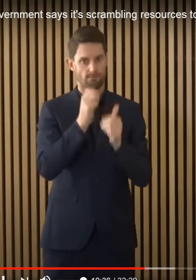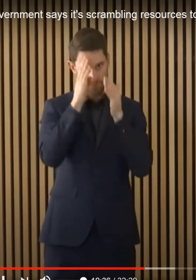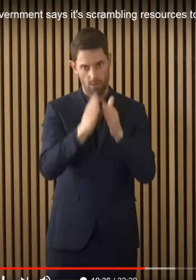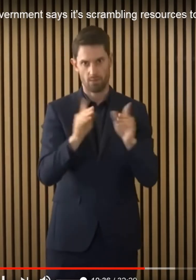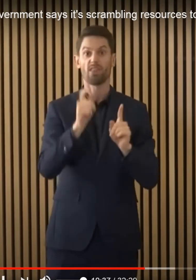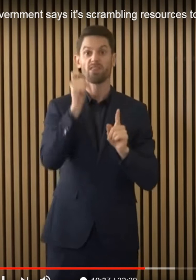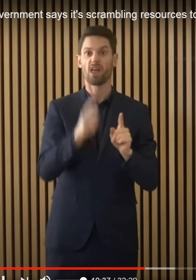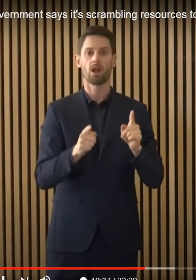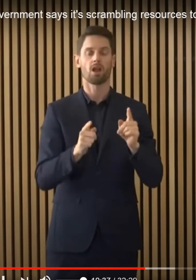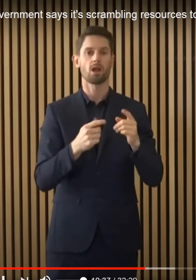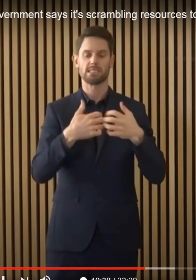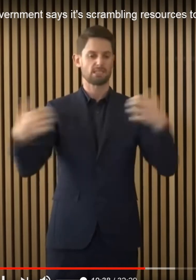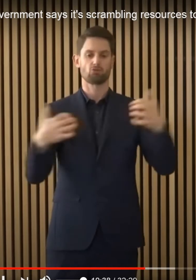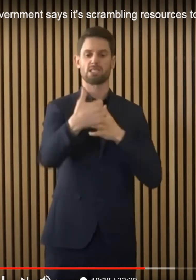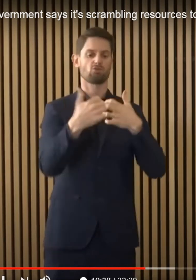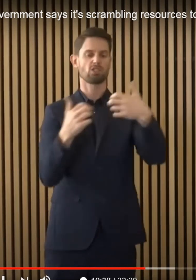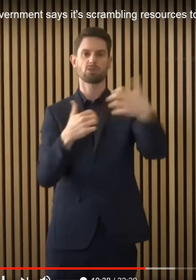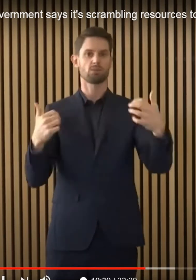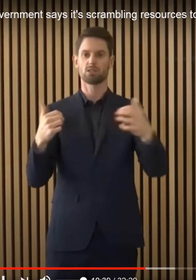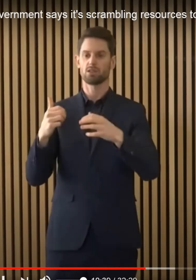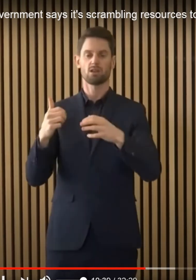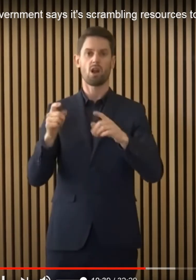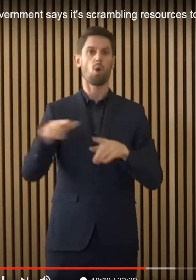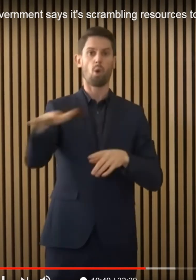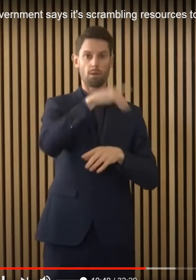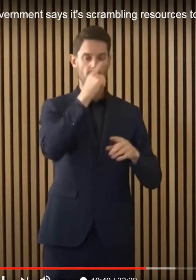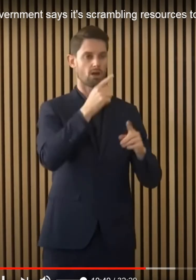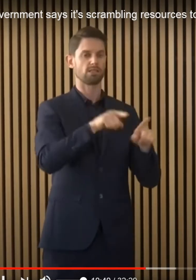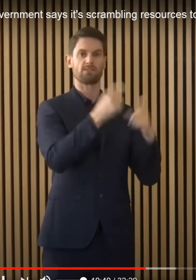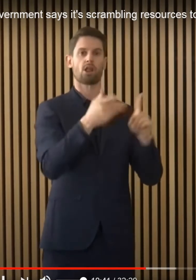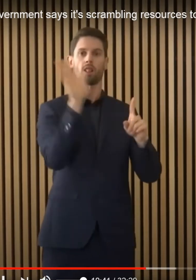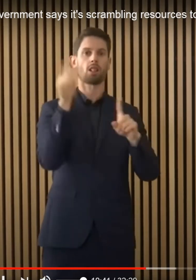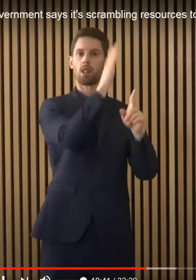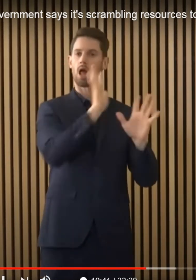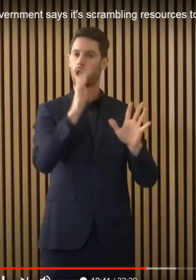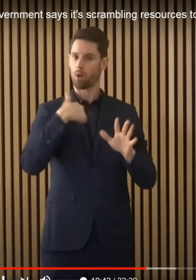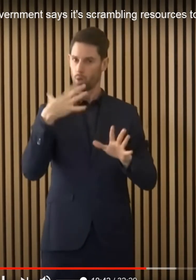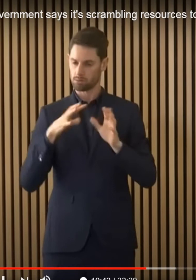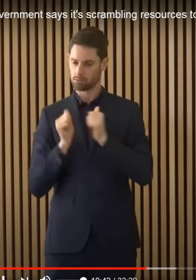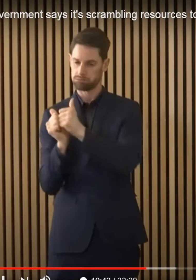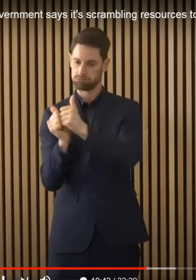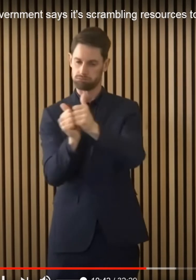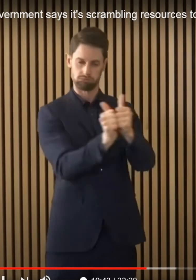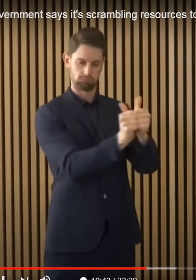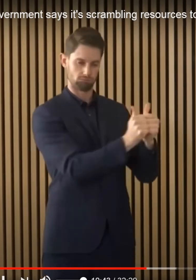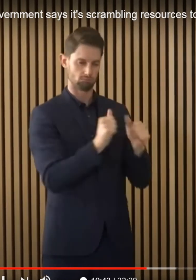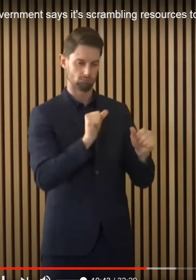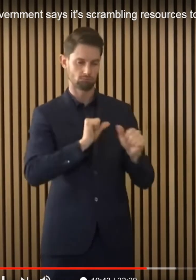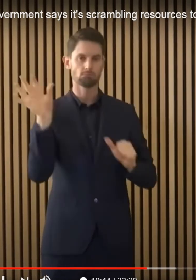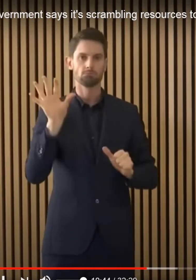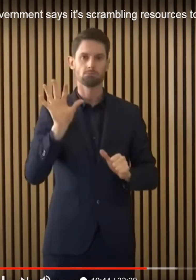these aspects of this system to make a difference. The other key thing is about